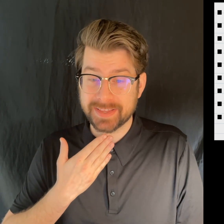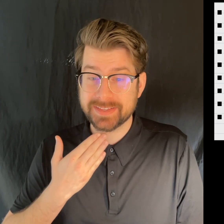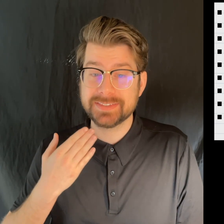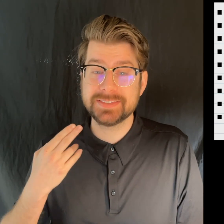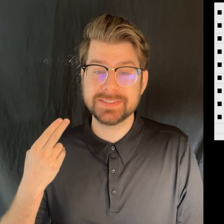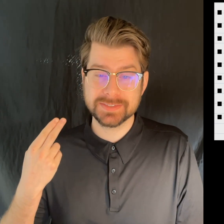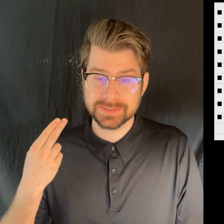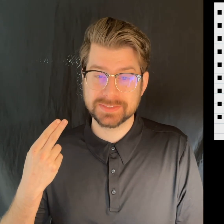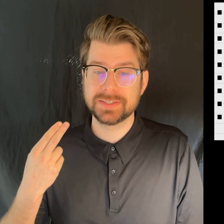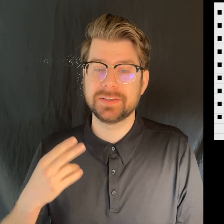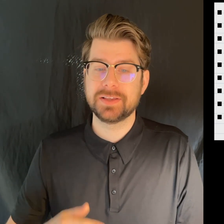stays,